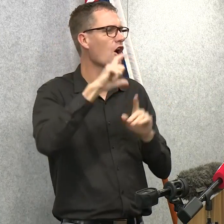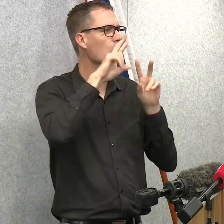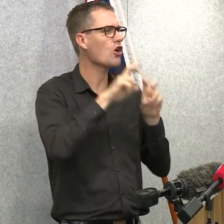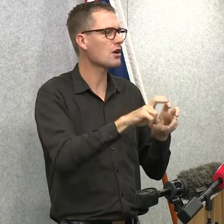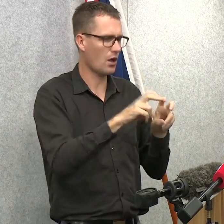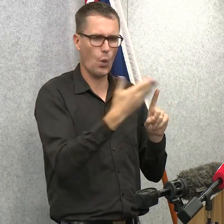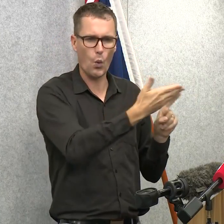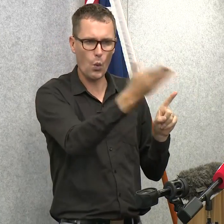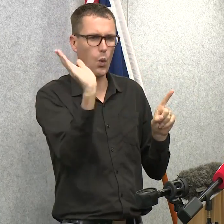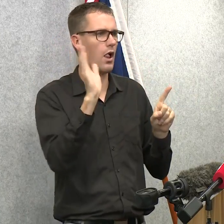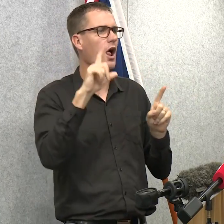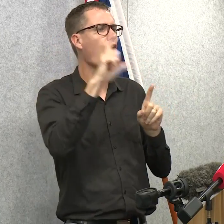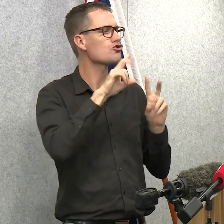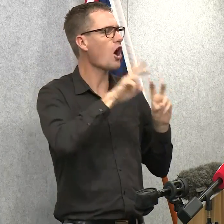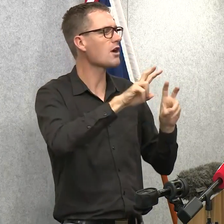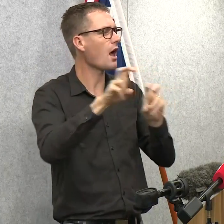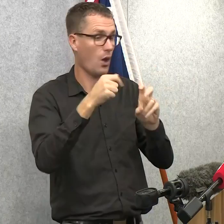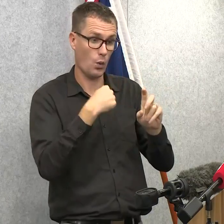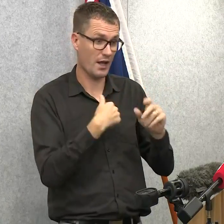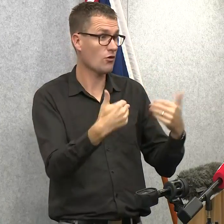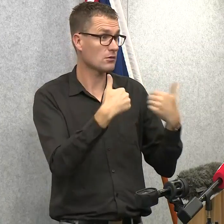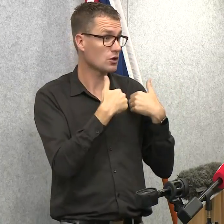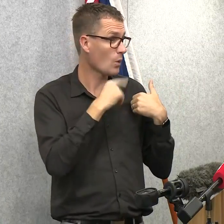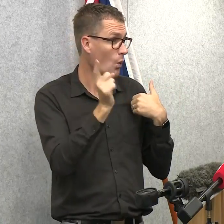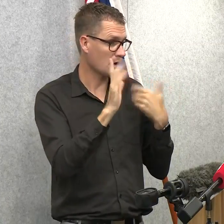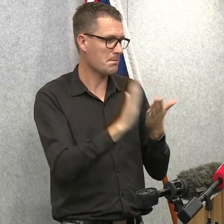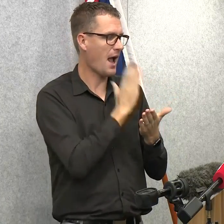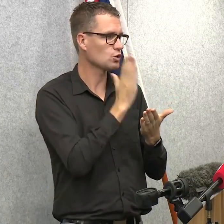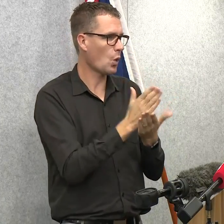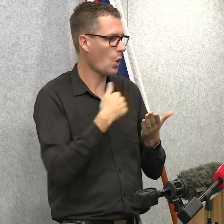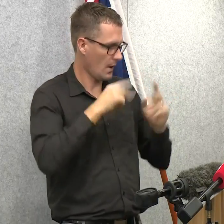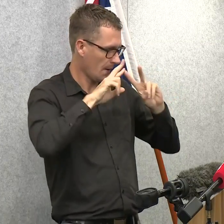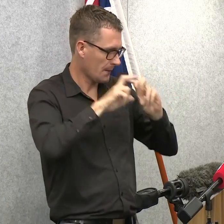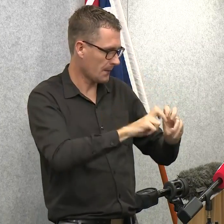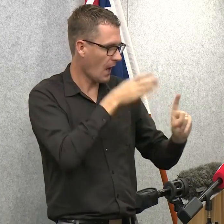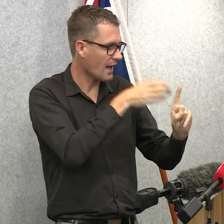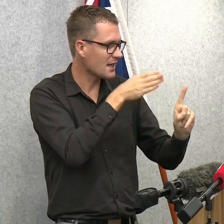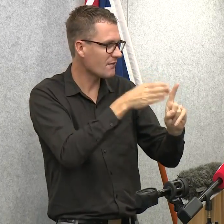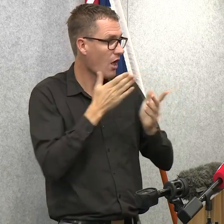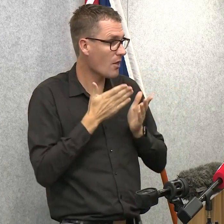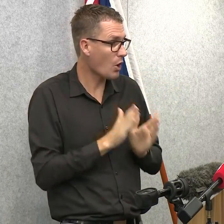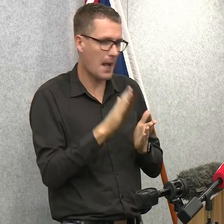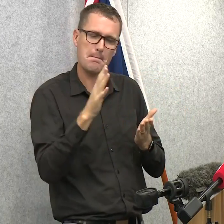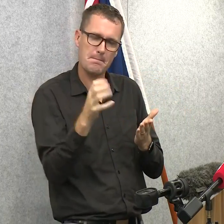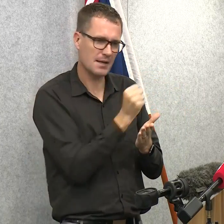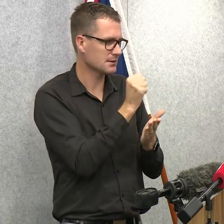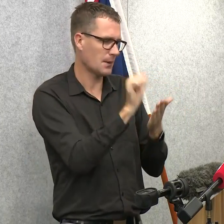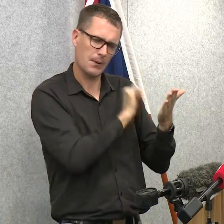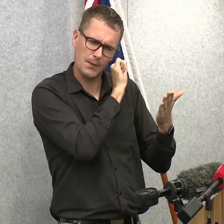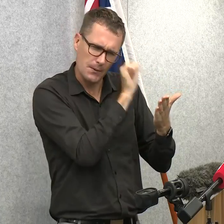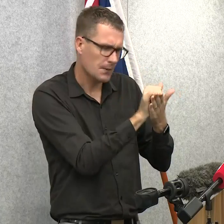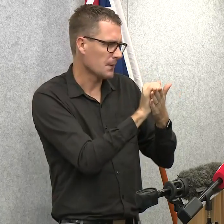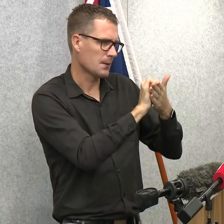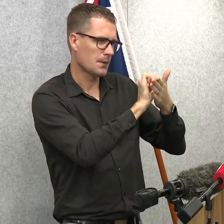is to ensure absolute accuracy in that identification process. It